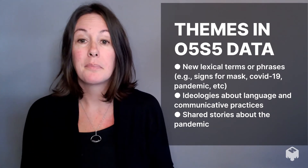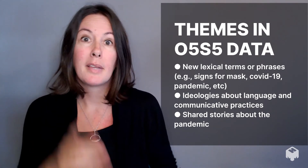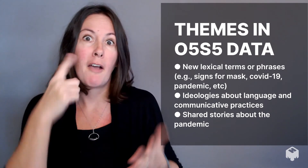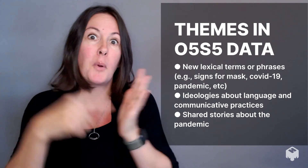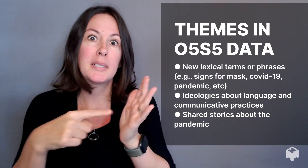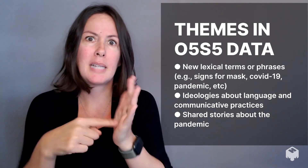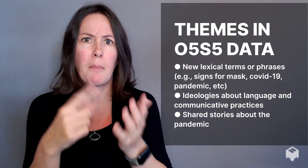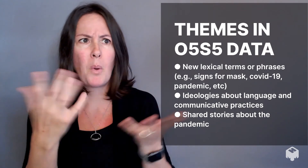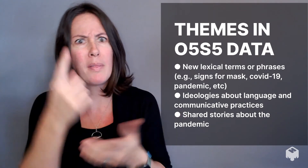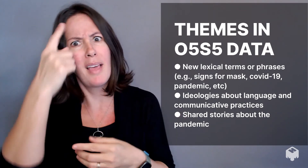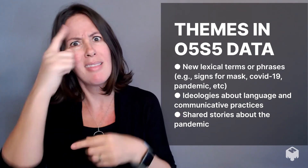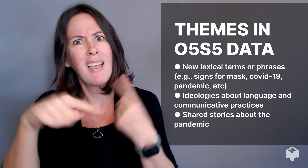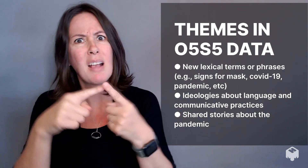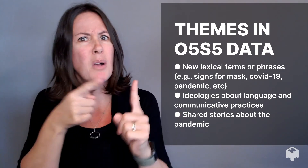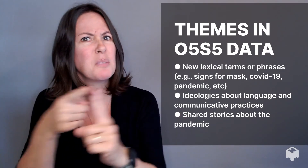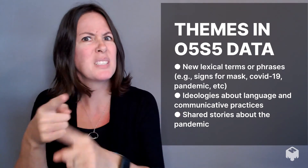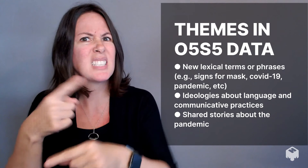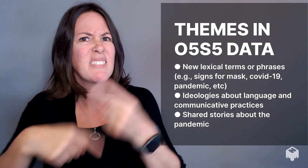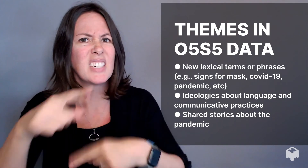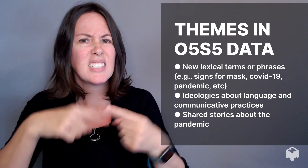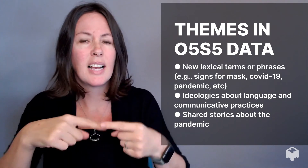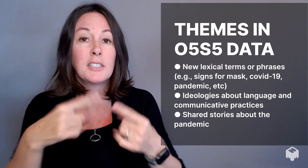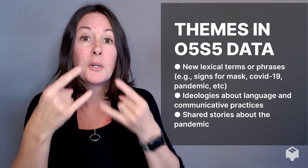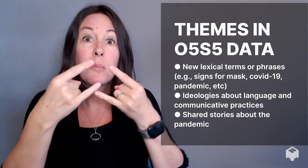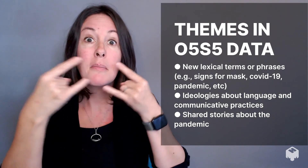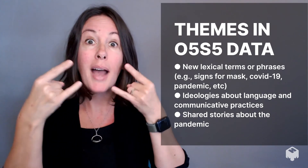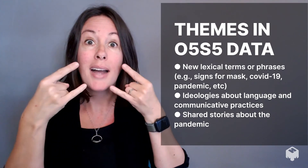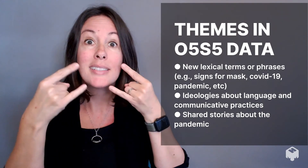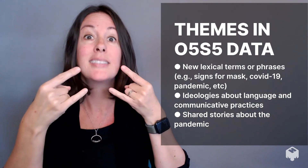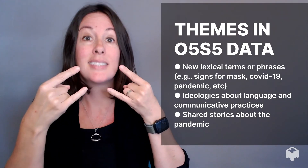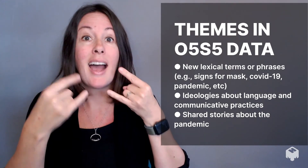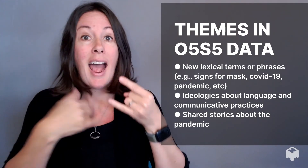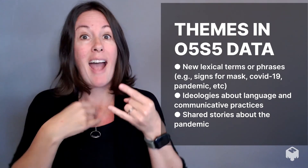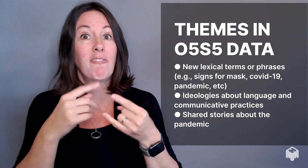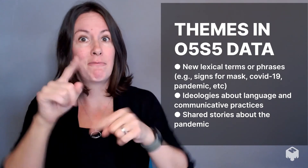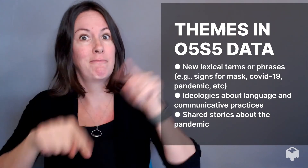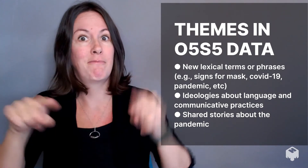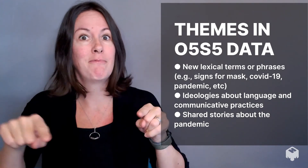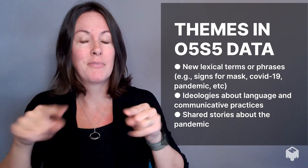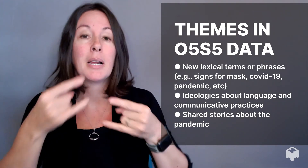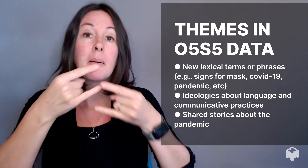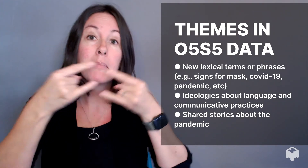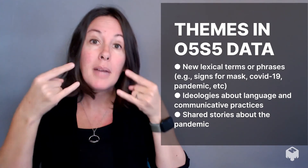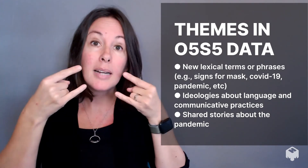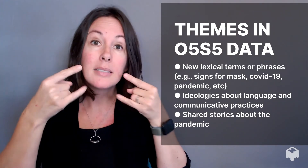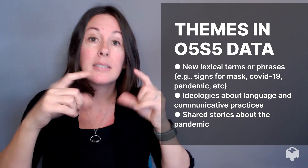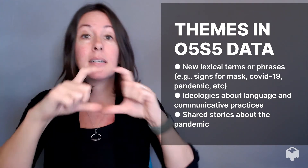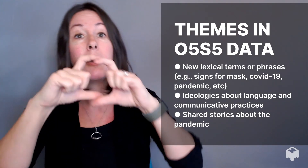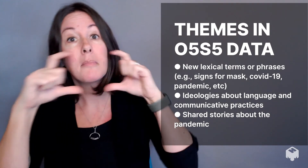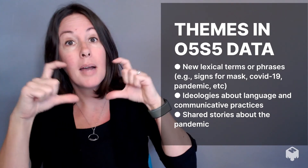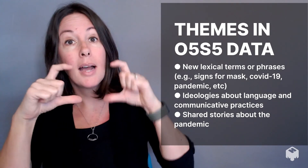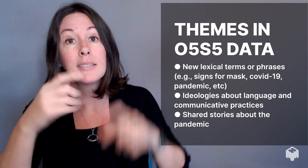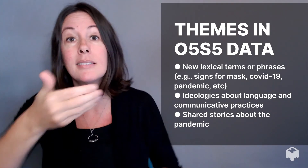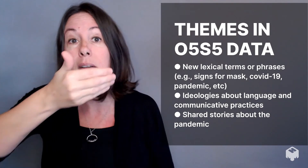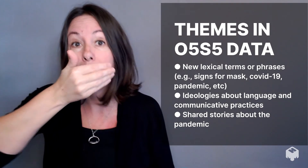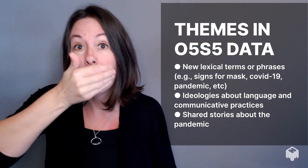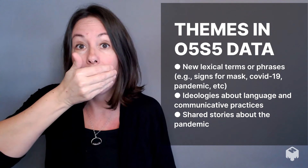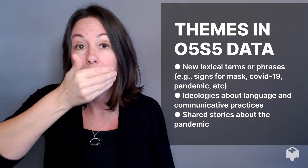pandemic. For example, what people think about certain signs. For the sign mask has variations as well. It could be like this or